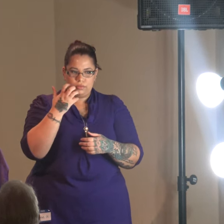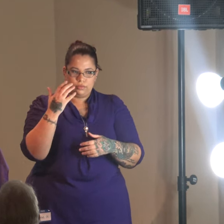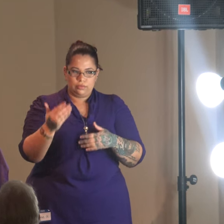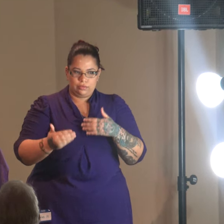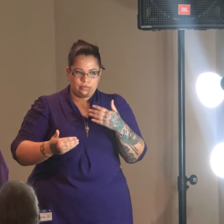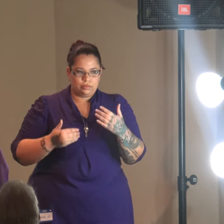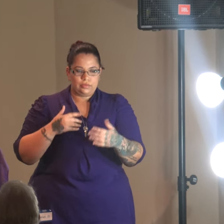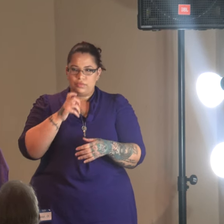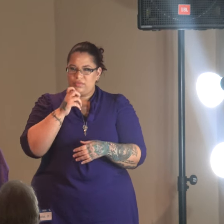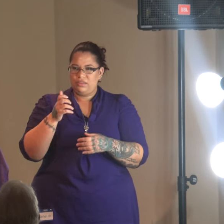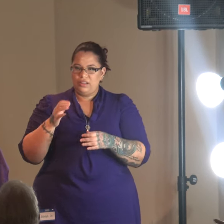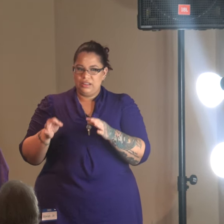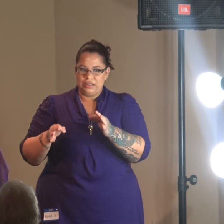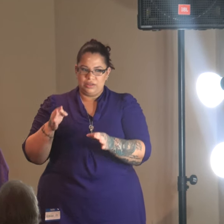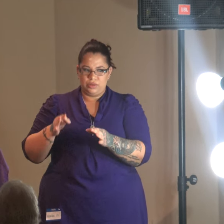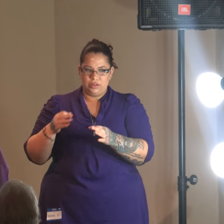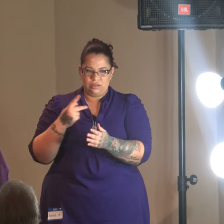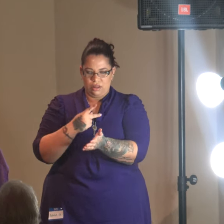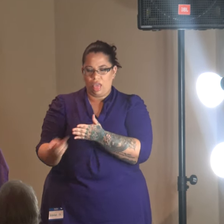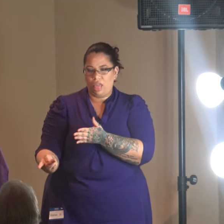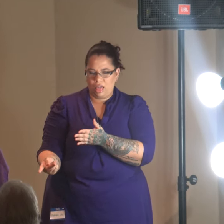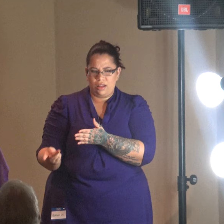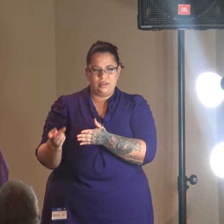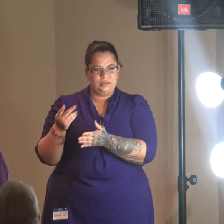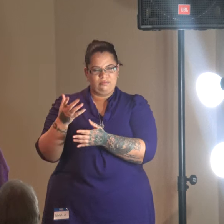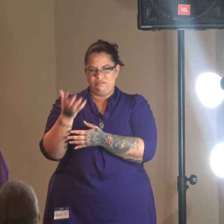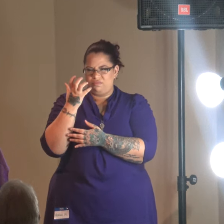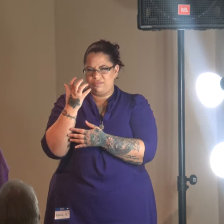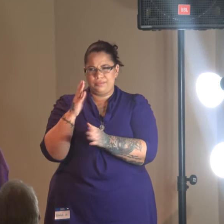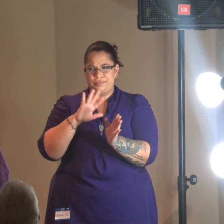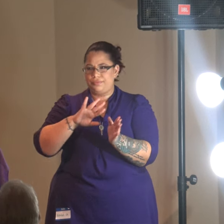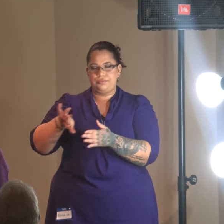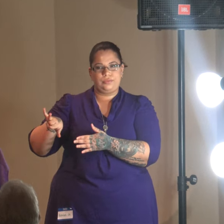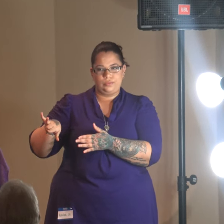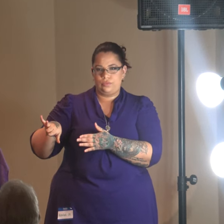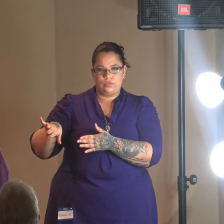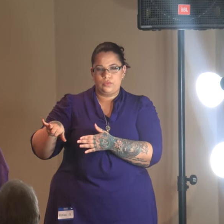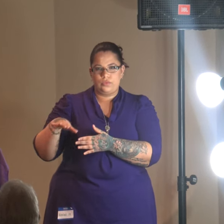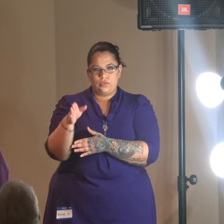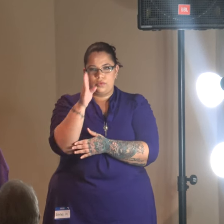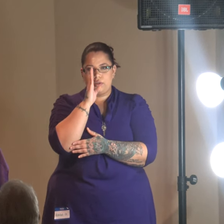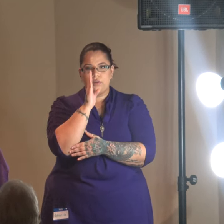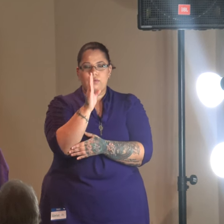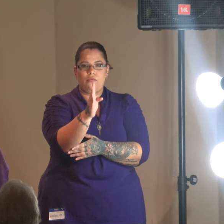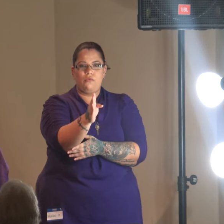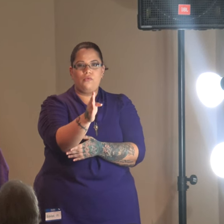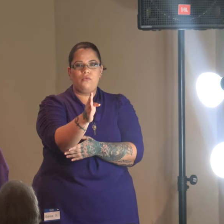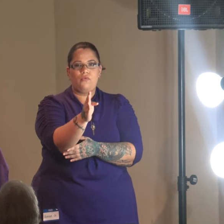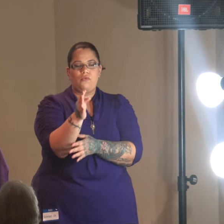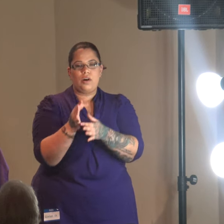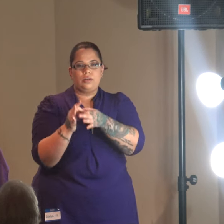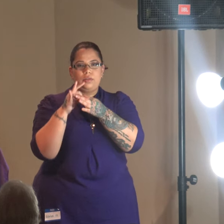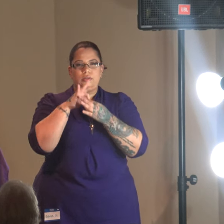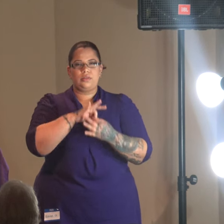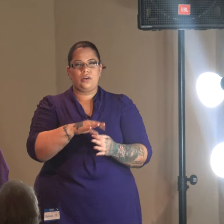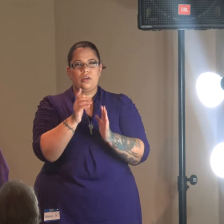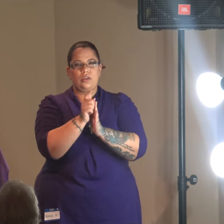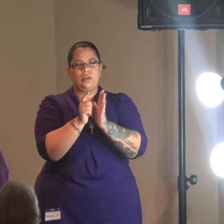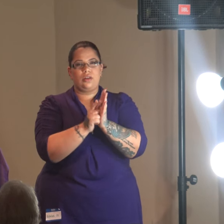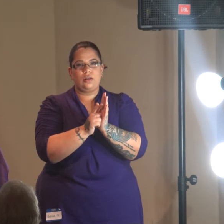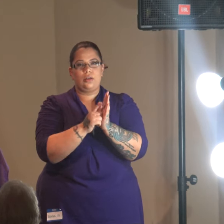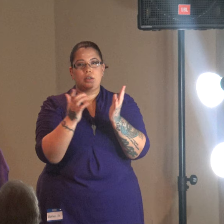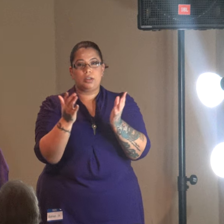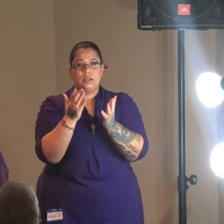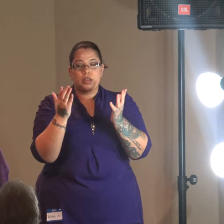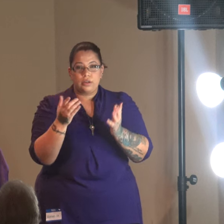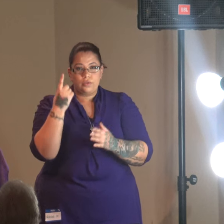You got to keep going. And the practice and the adventure is I keep realigning my consciousness to know that the law is here to serve me for